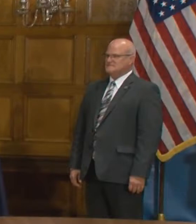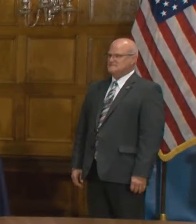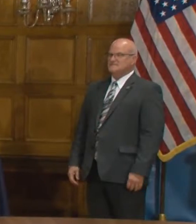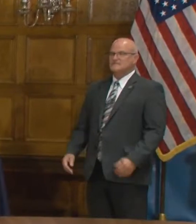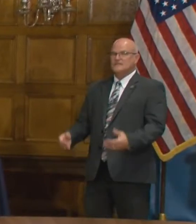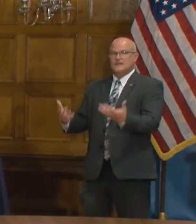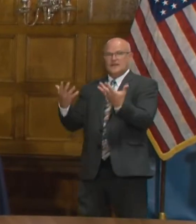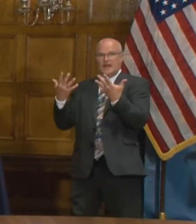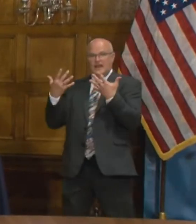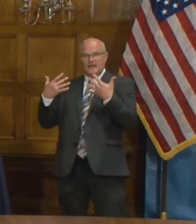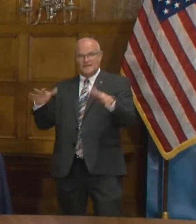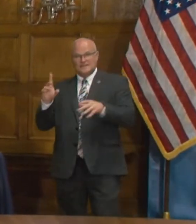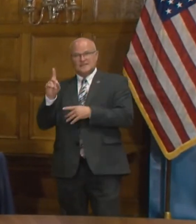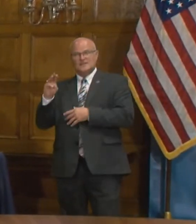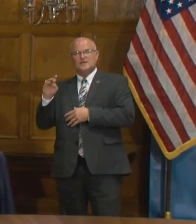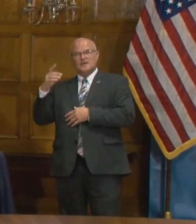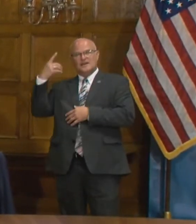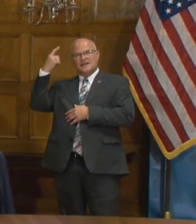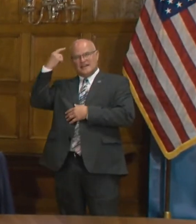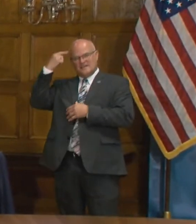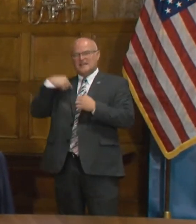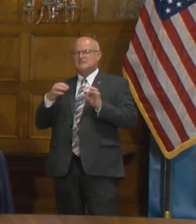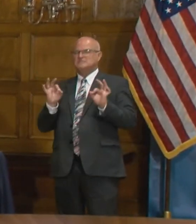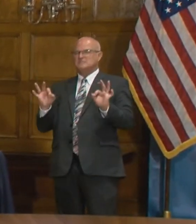After this, the governor and I will arm wrestle.